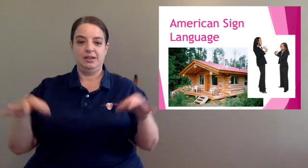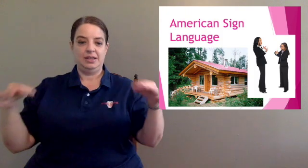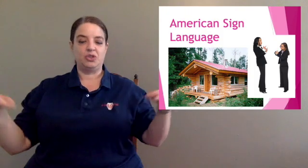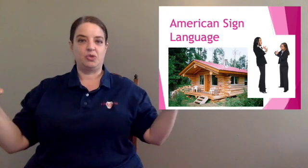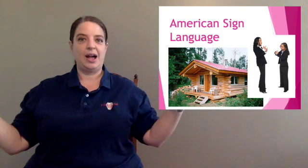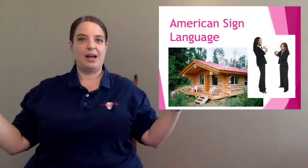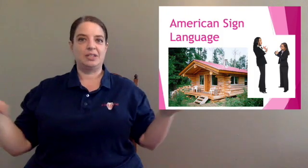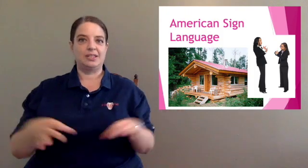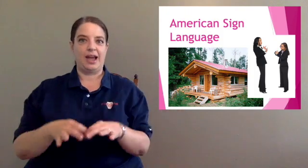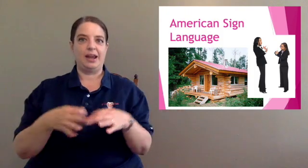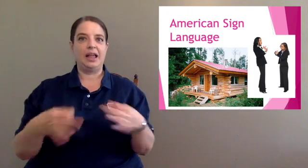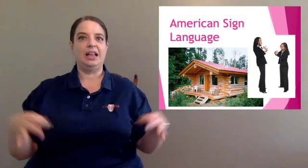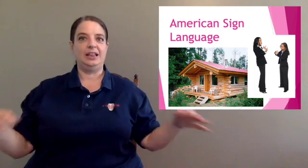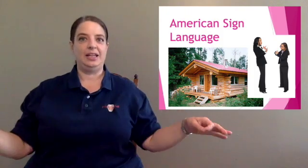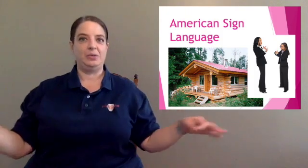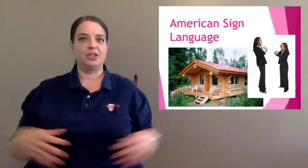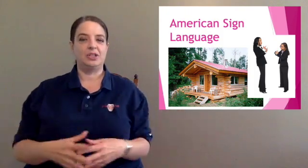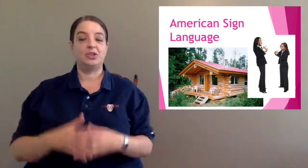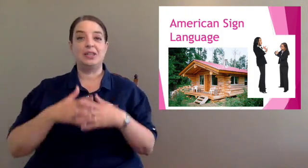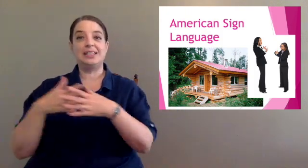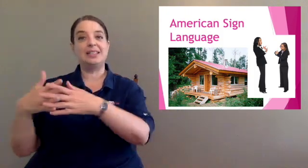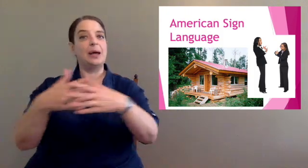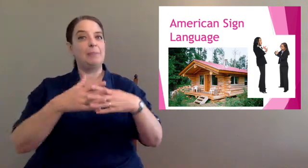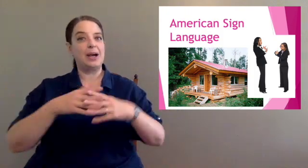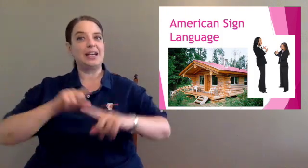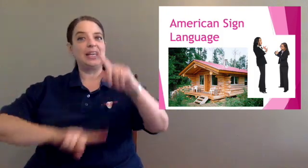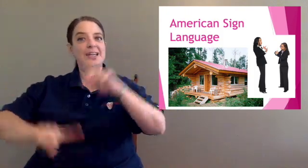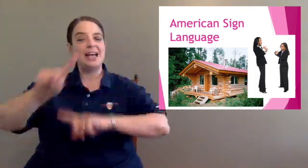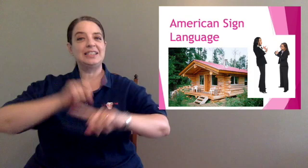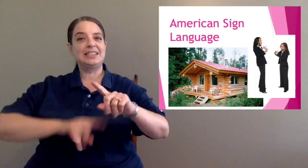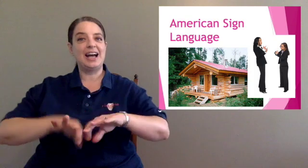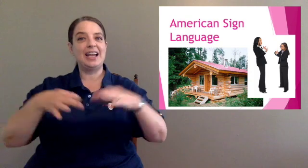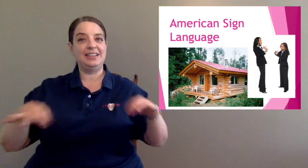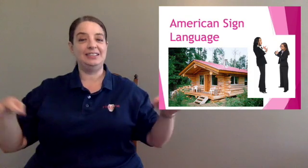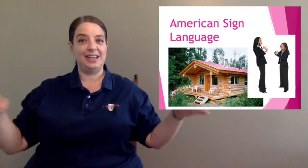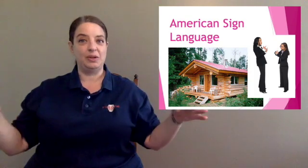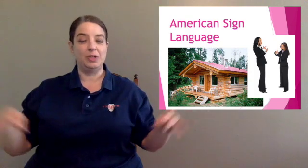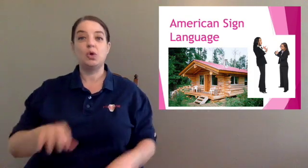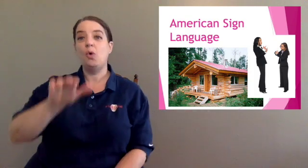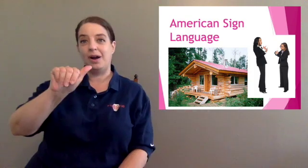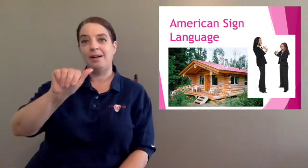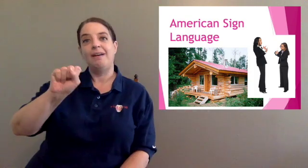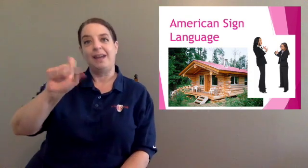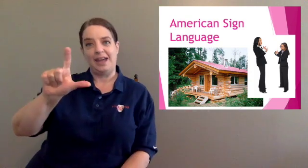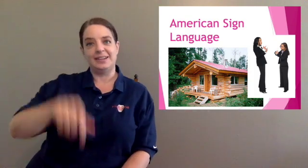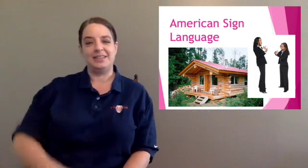that draw out to the side. Language. So this is American Sign Language, or ASL.